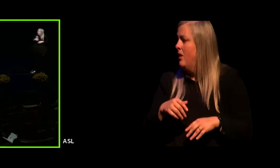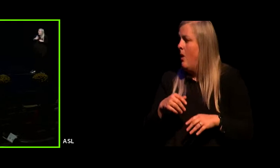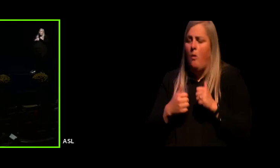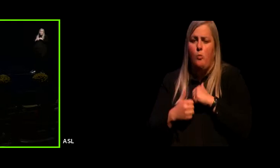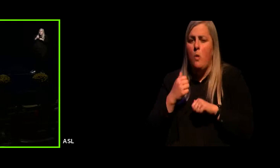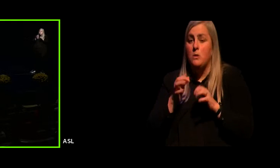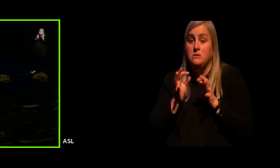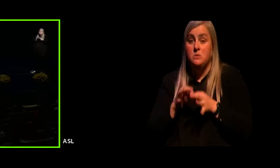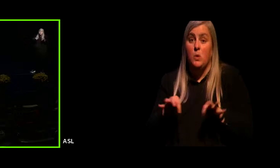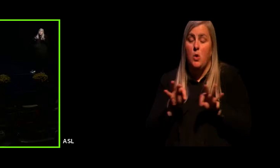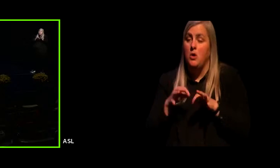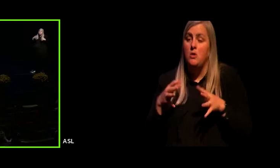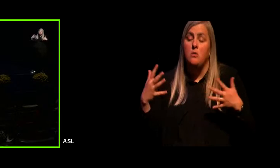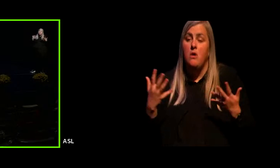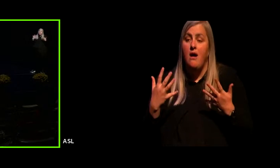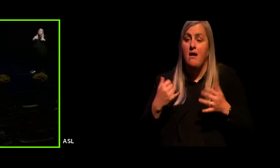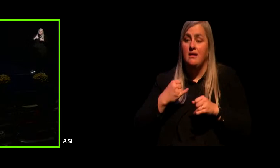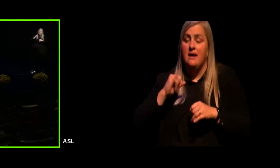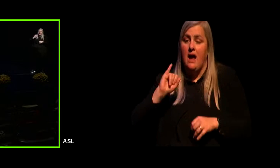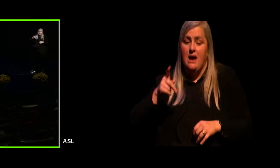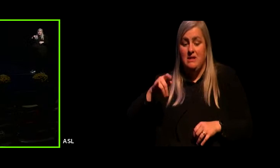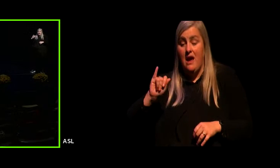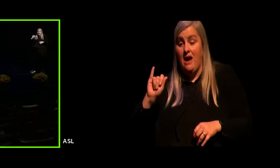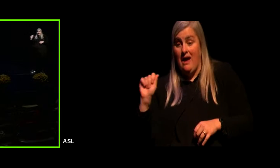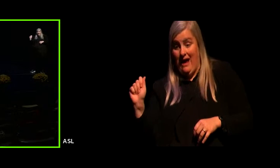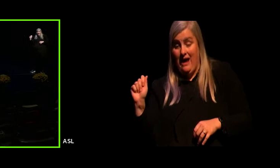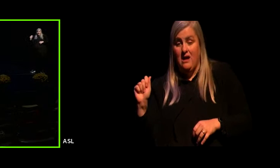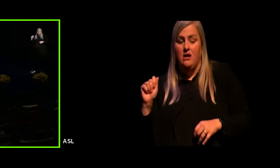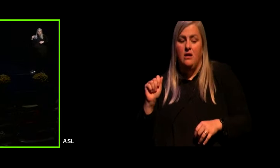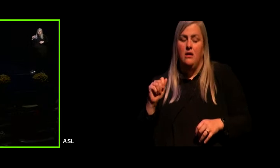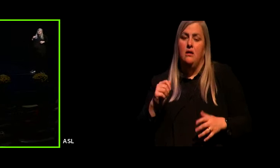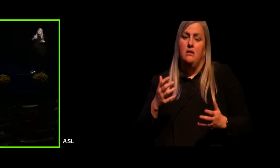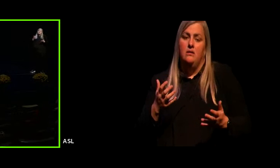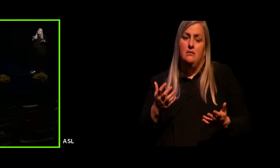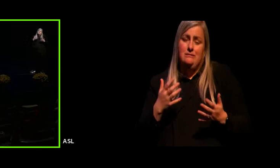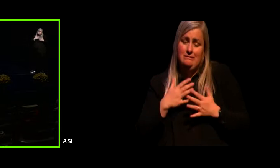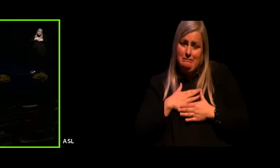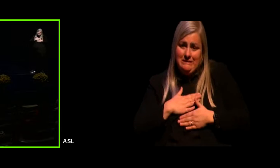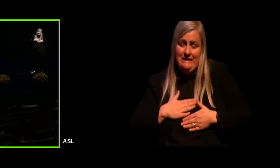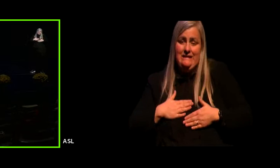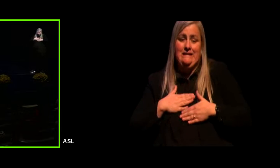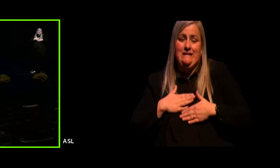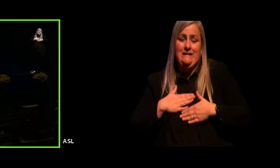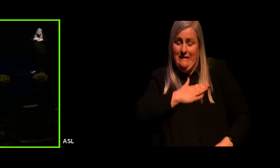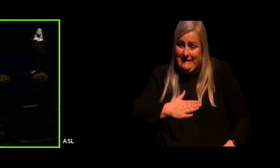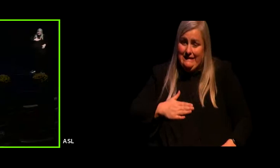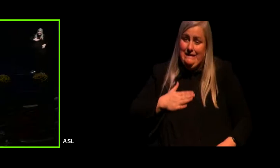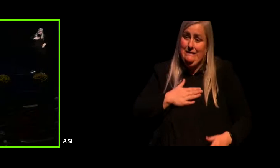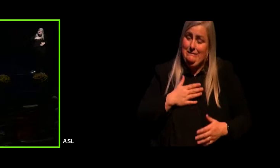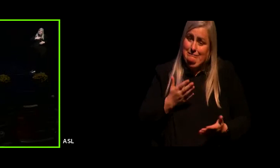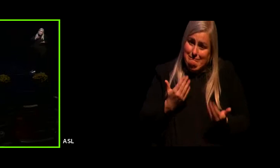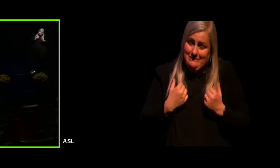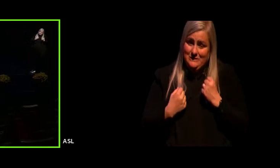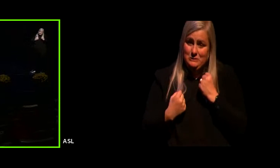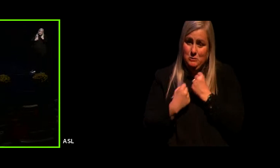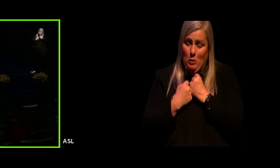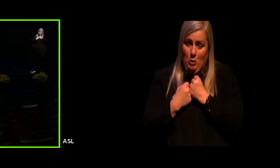part, the Institute of Prairie and Indigenous Archaeology would love your support in a variety of ways.